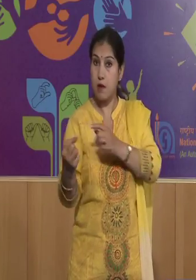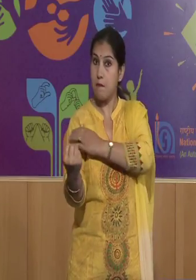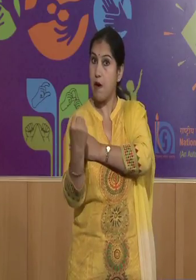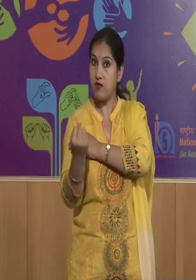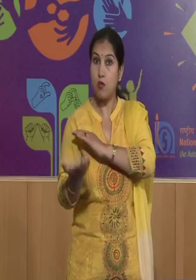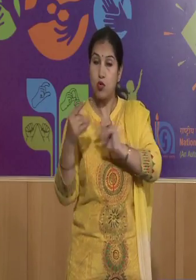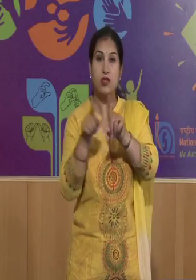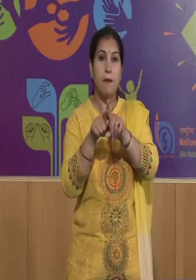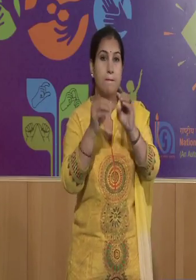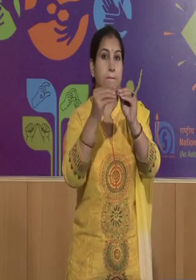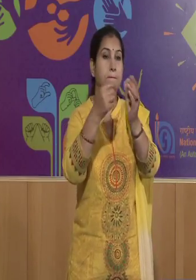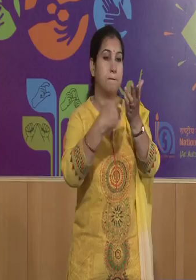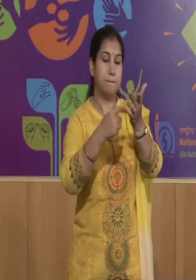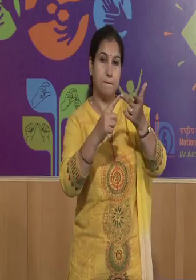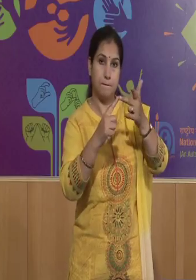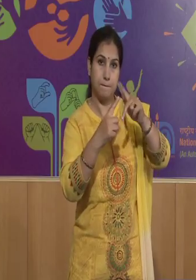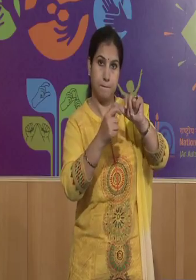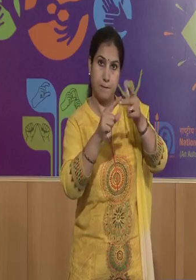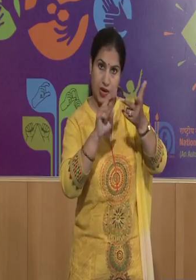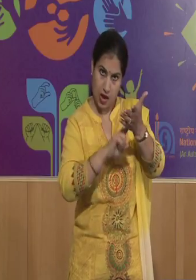powerful European countries like Britain,